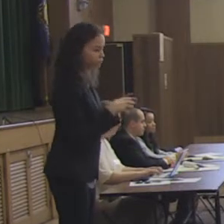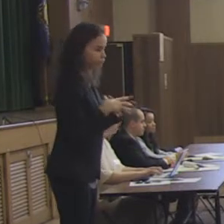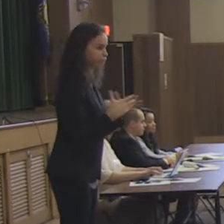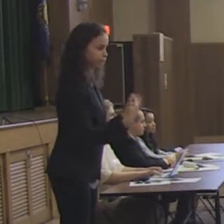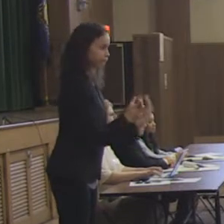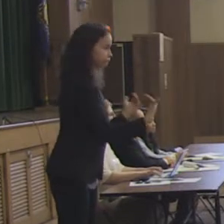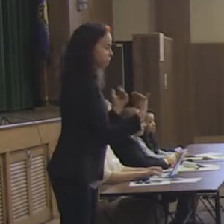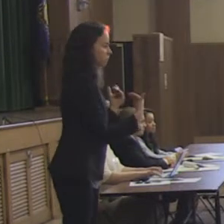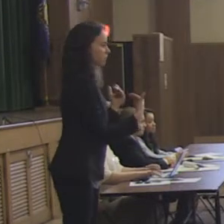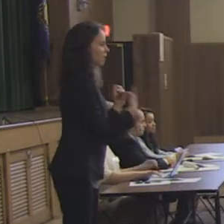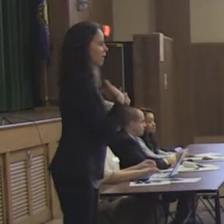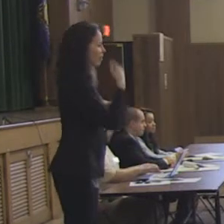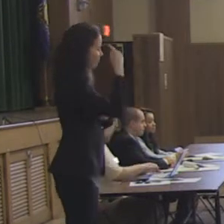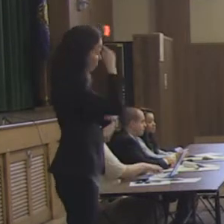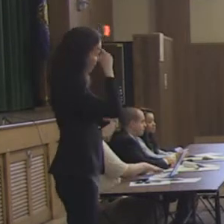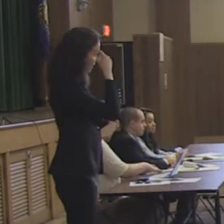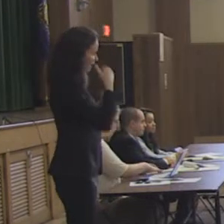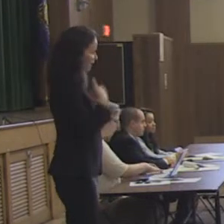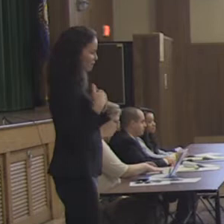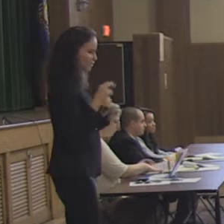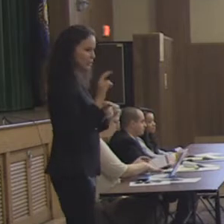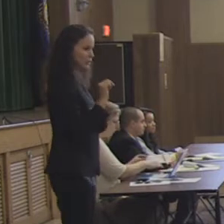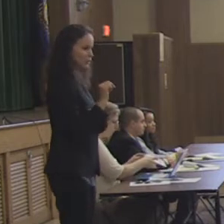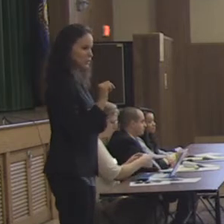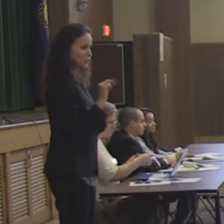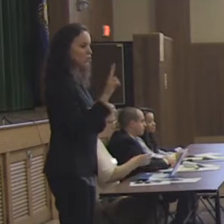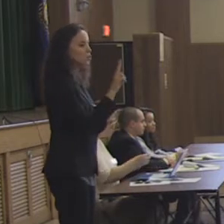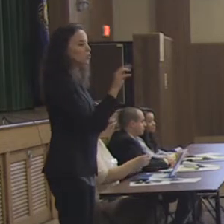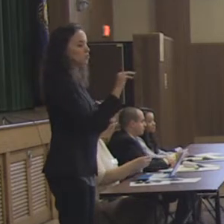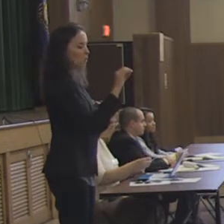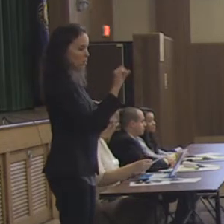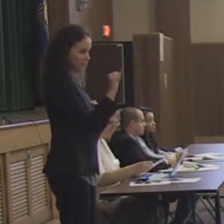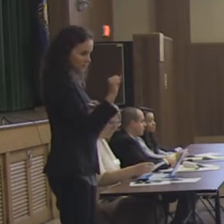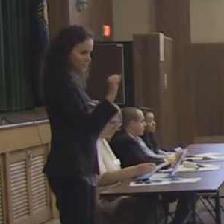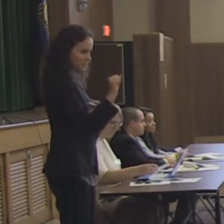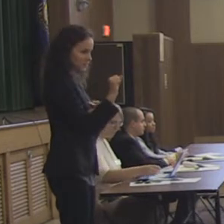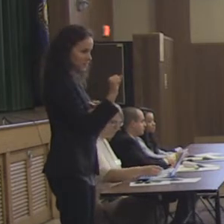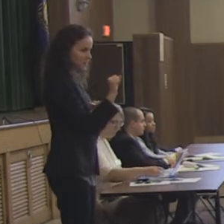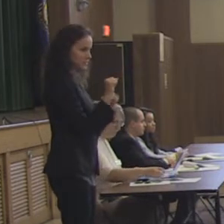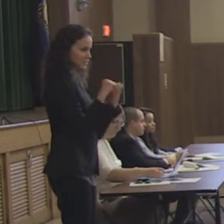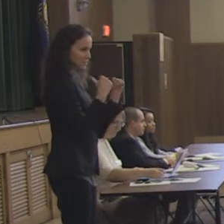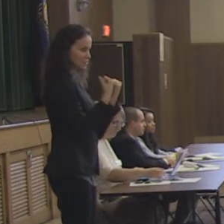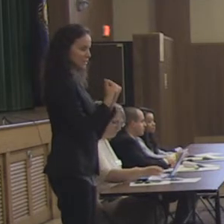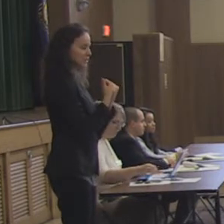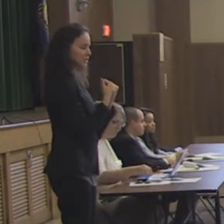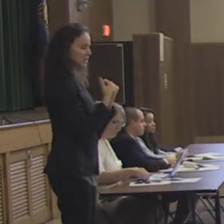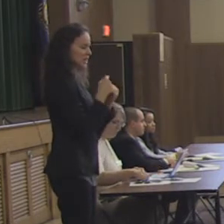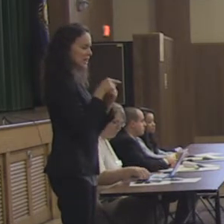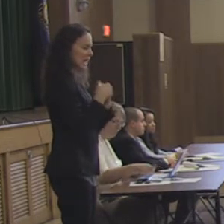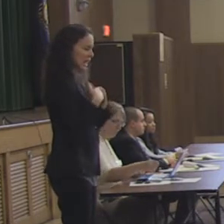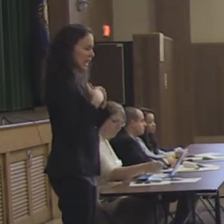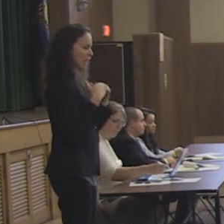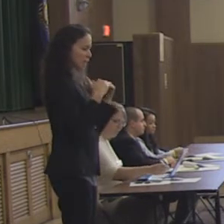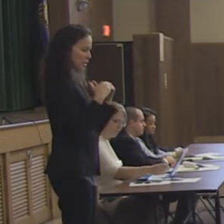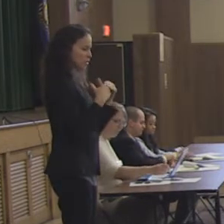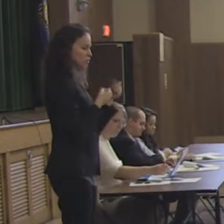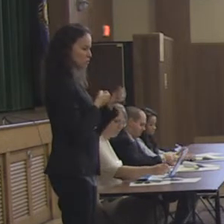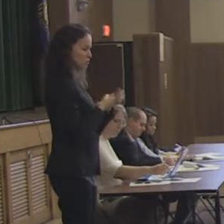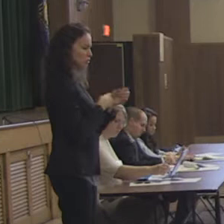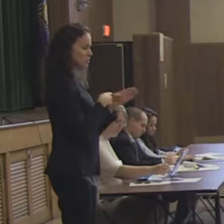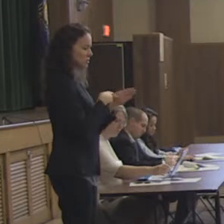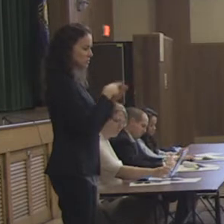understanding is that right now there's UMOS, or I think that does have peer support